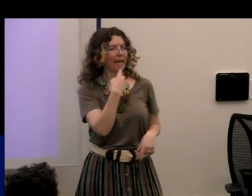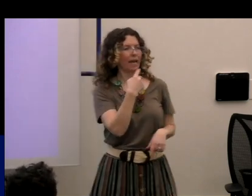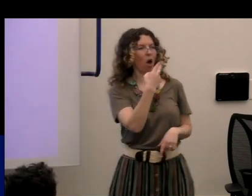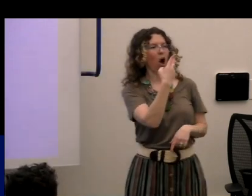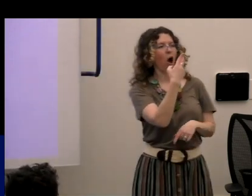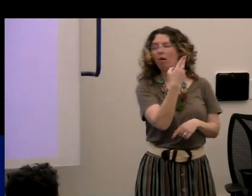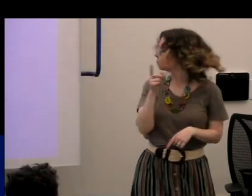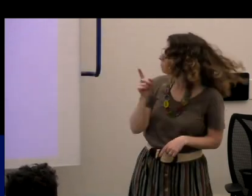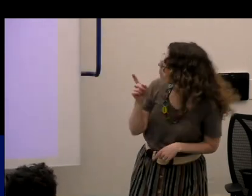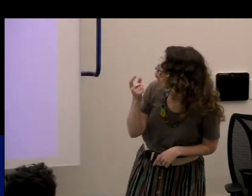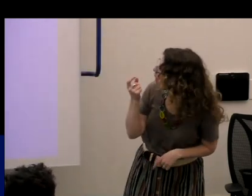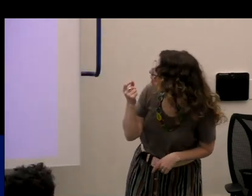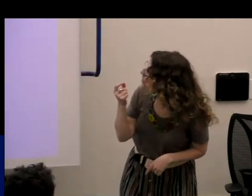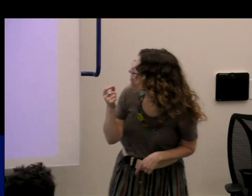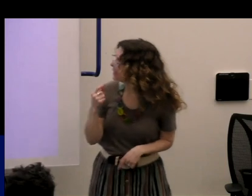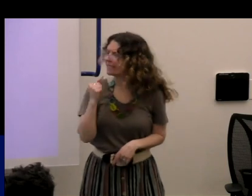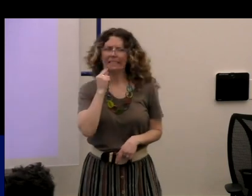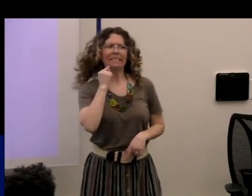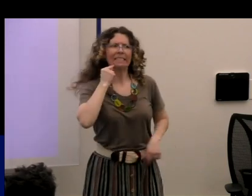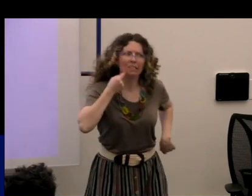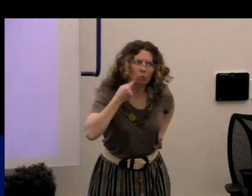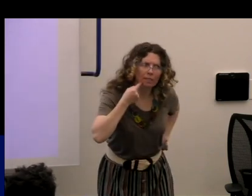now if I wanted to say something to the effect of